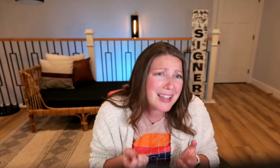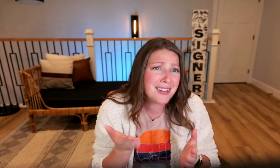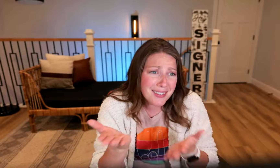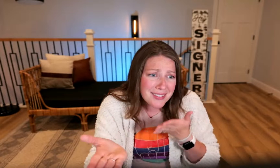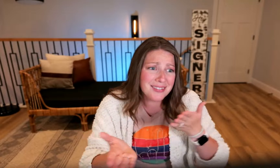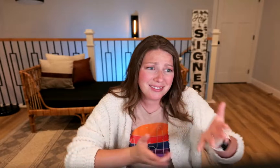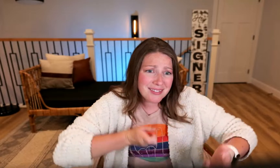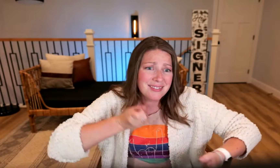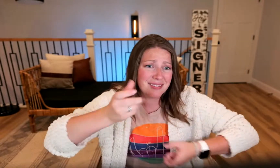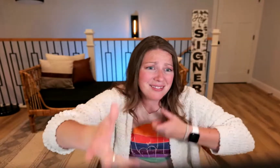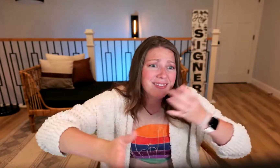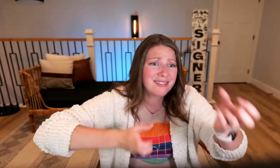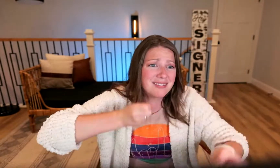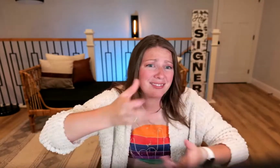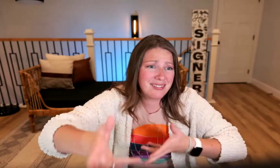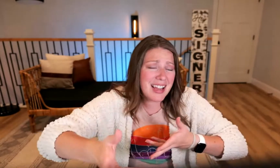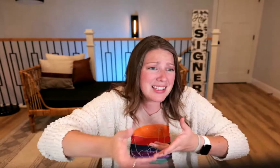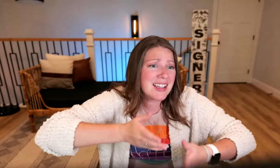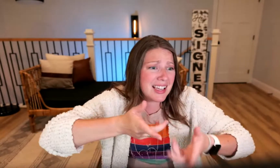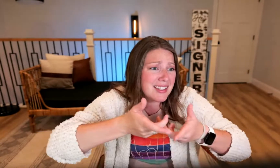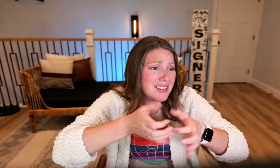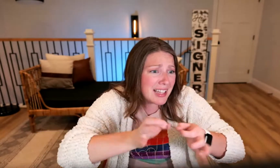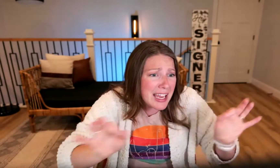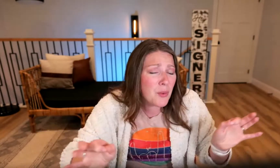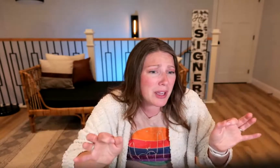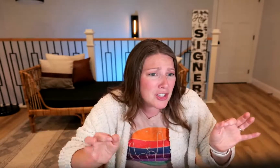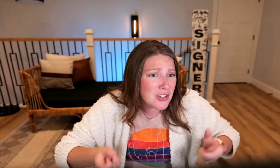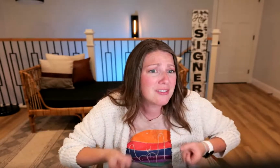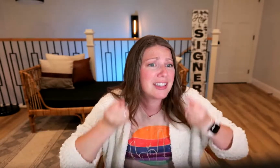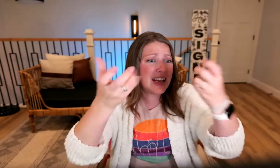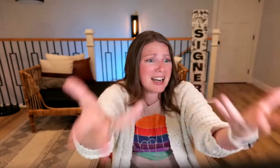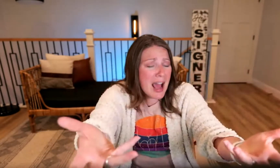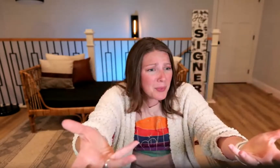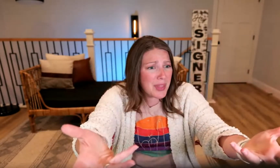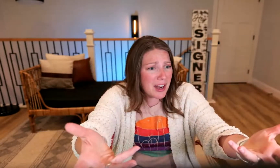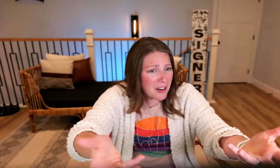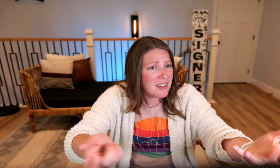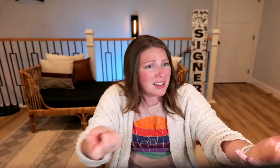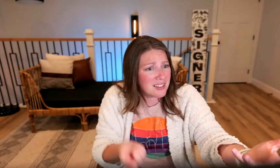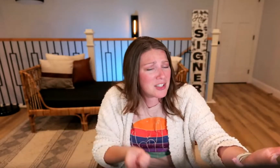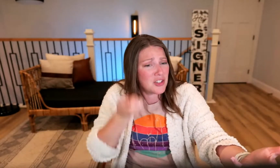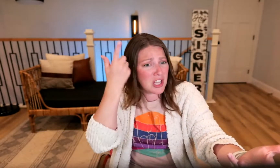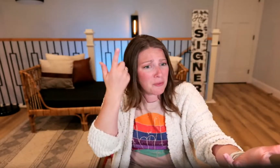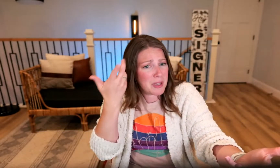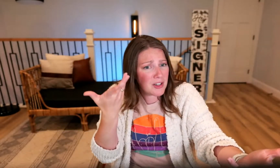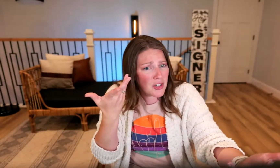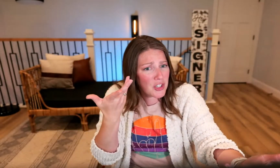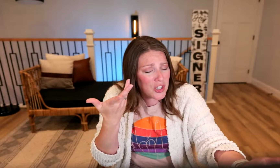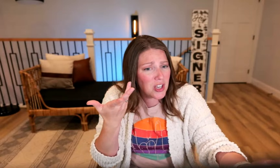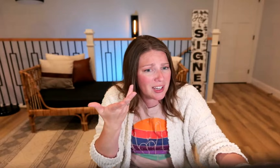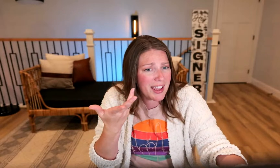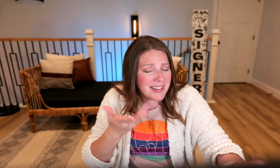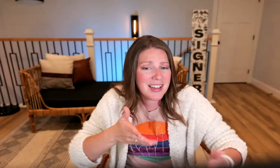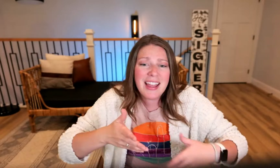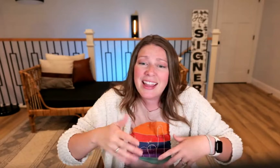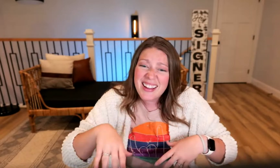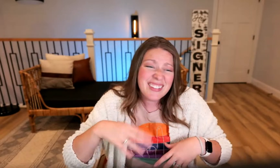Like it's a language. Get it out there. Let yourself be understood, and